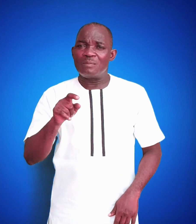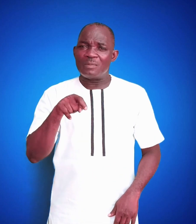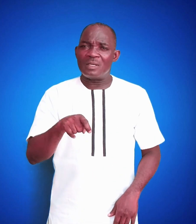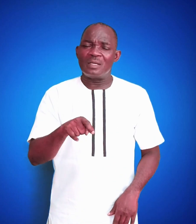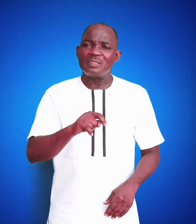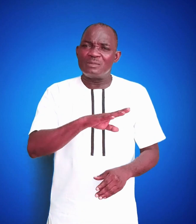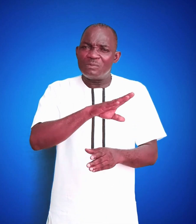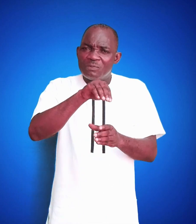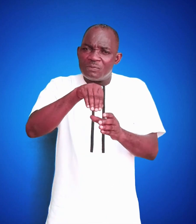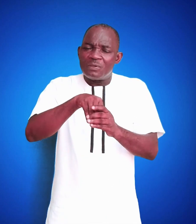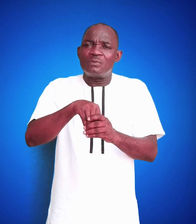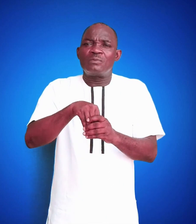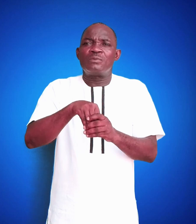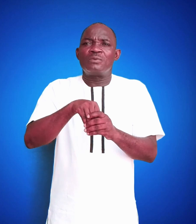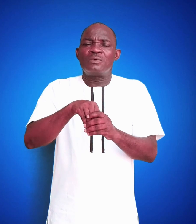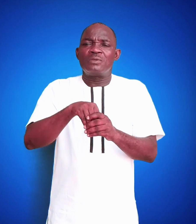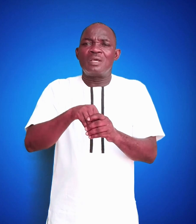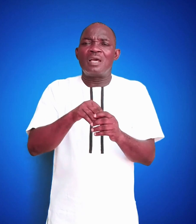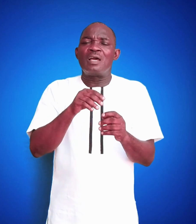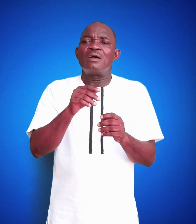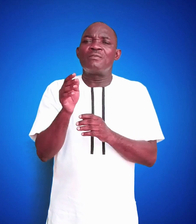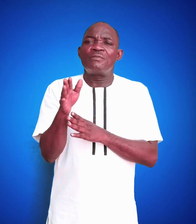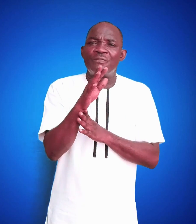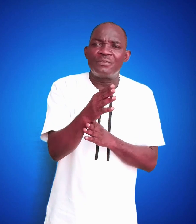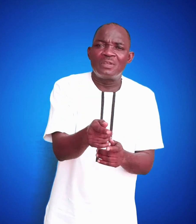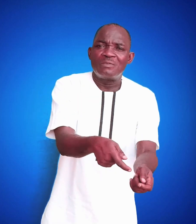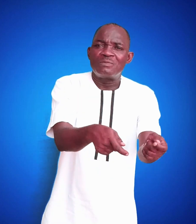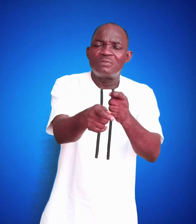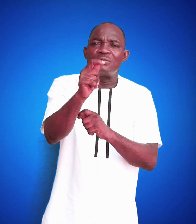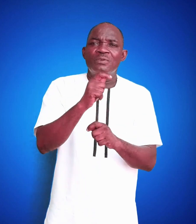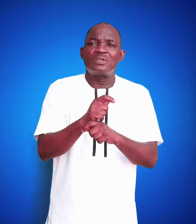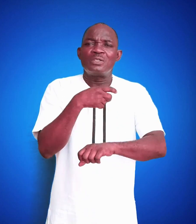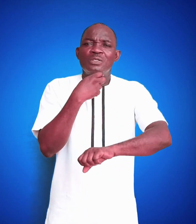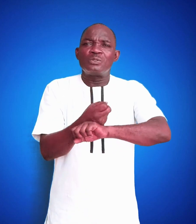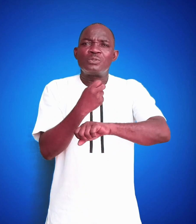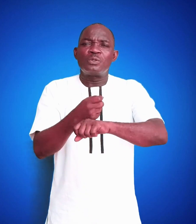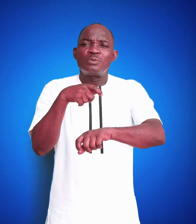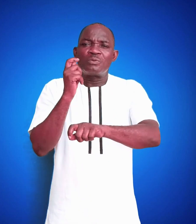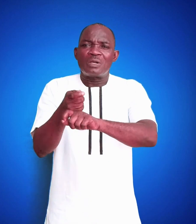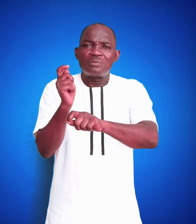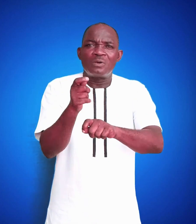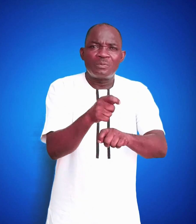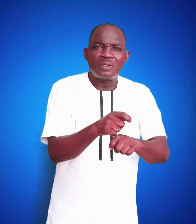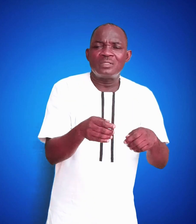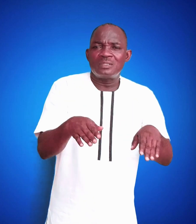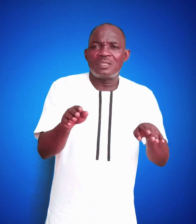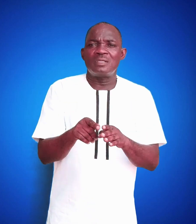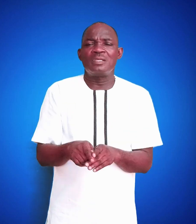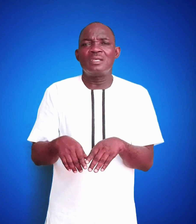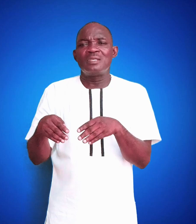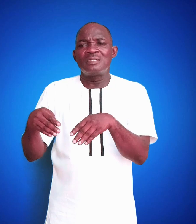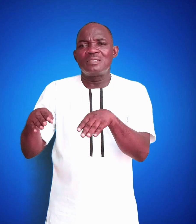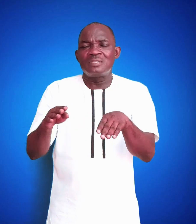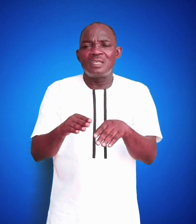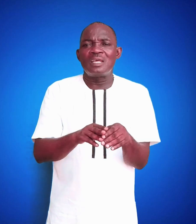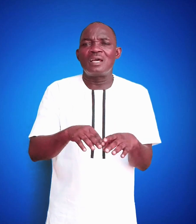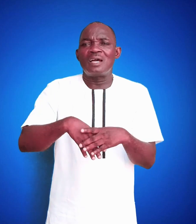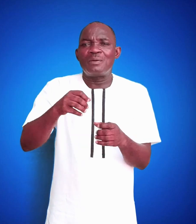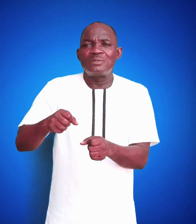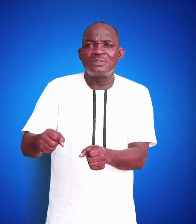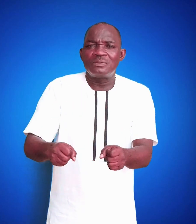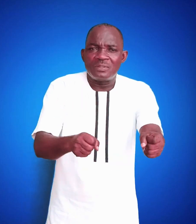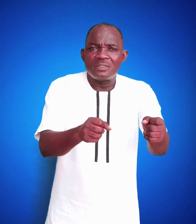be engaged in fishing, cracking stones to sell, selling on the